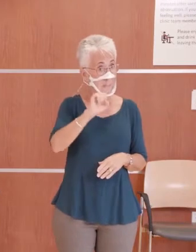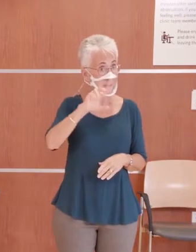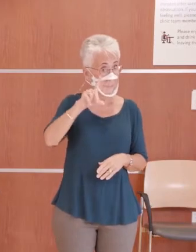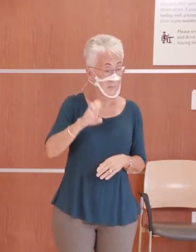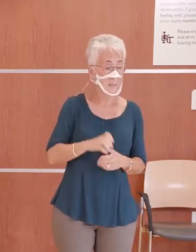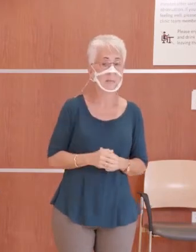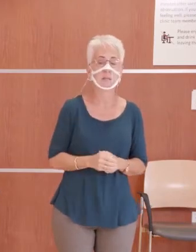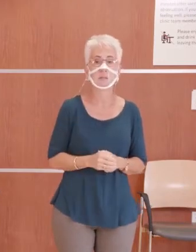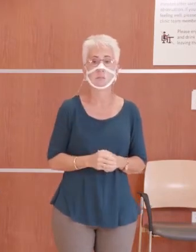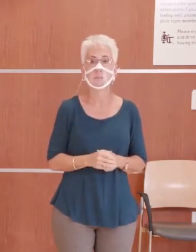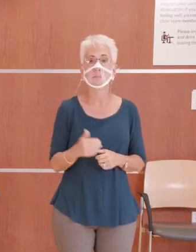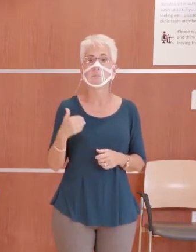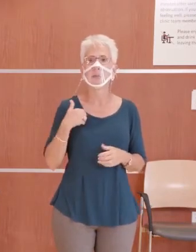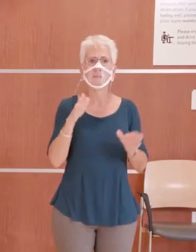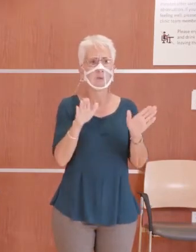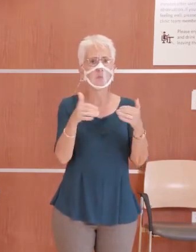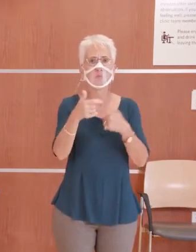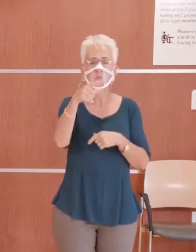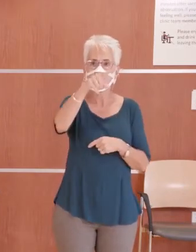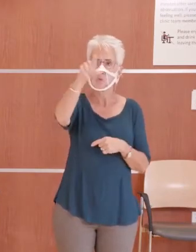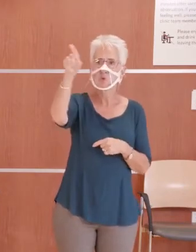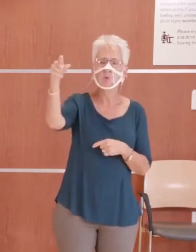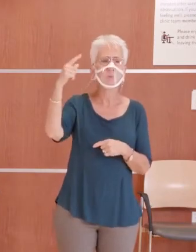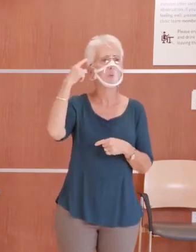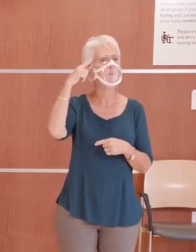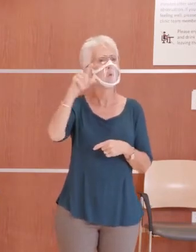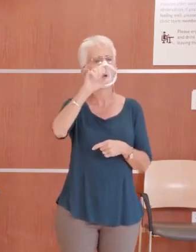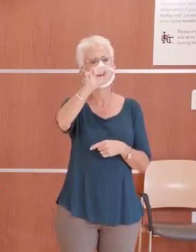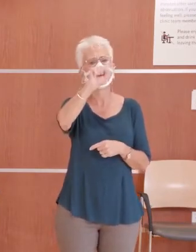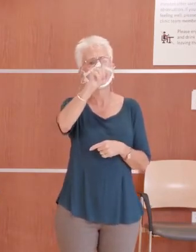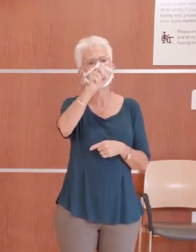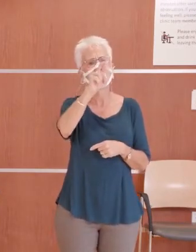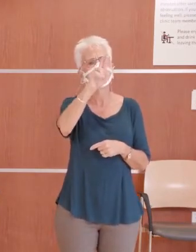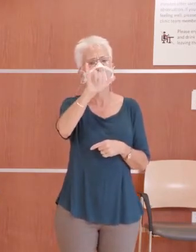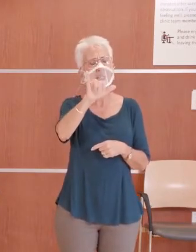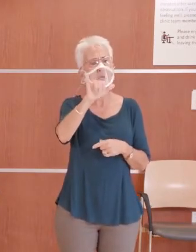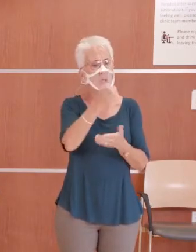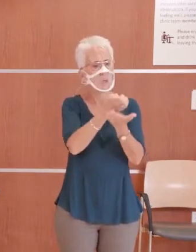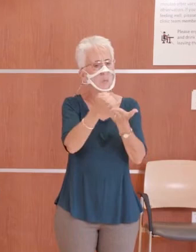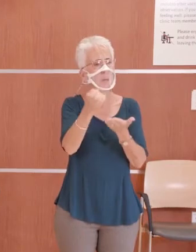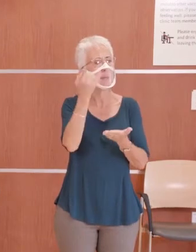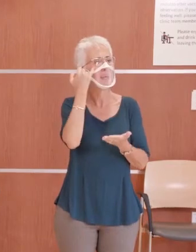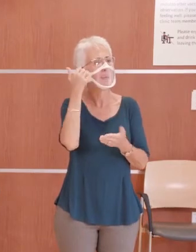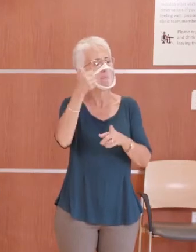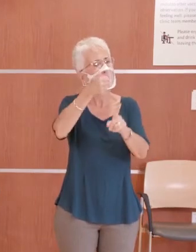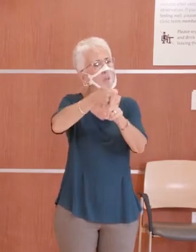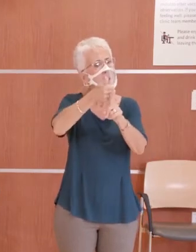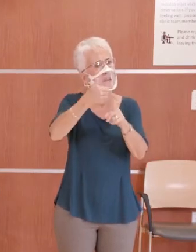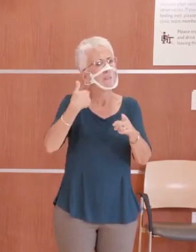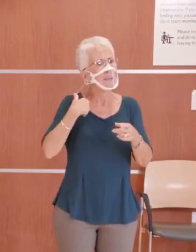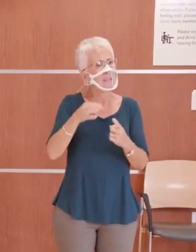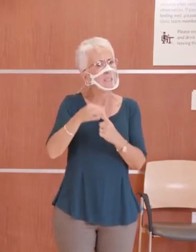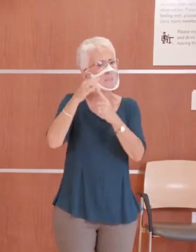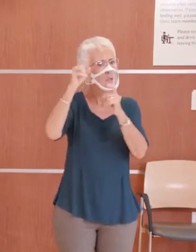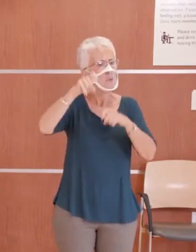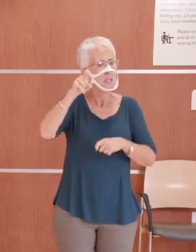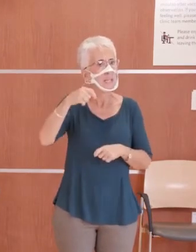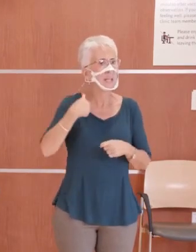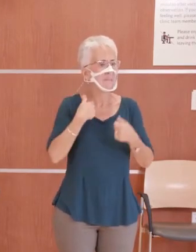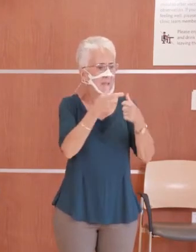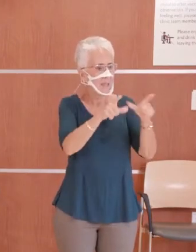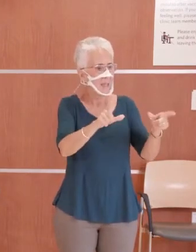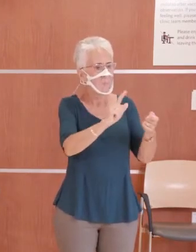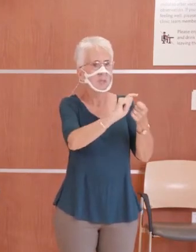we have rooms with sensory equipment for people with autism or other special needs. We have language